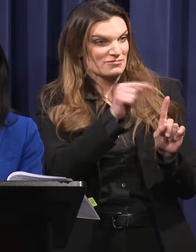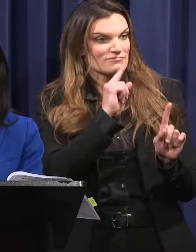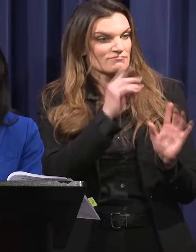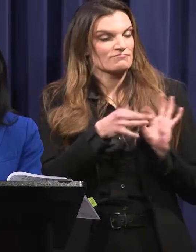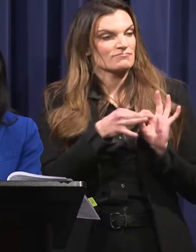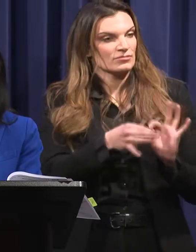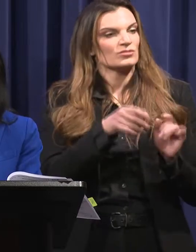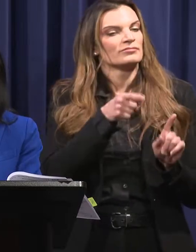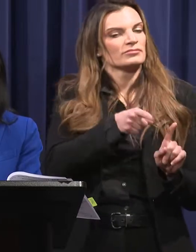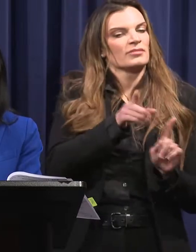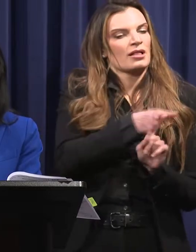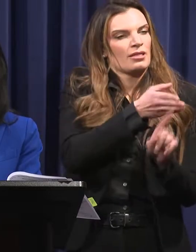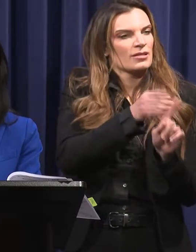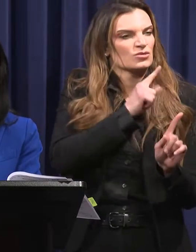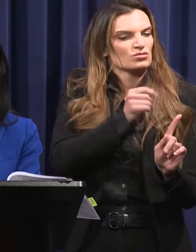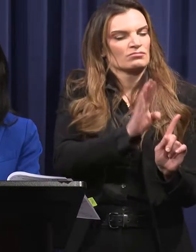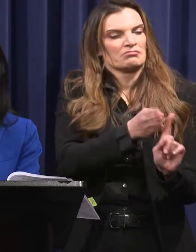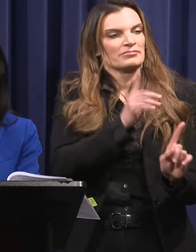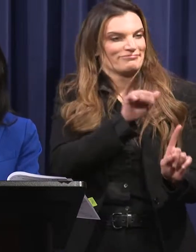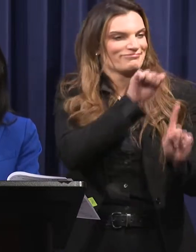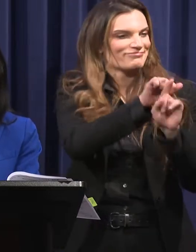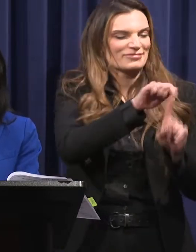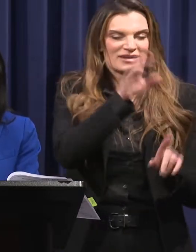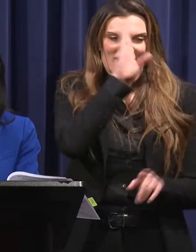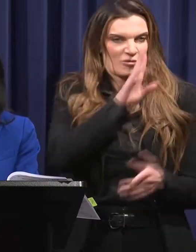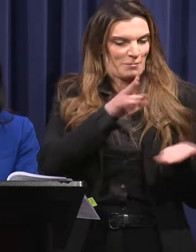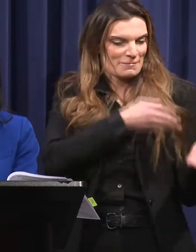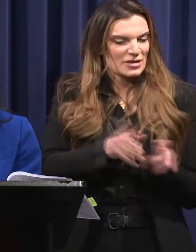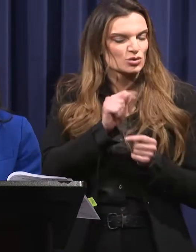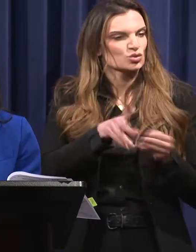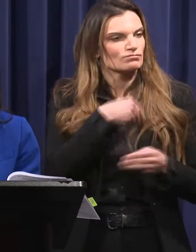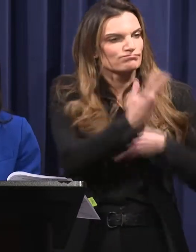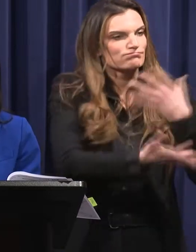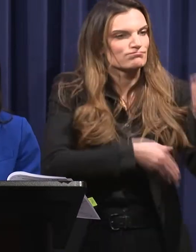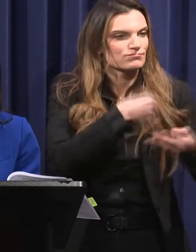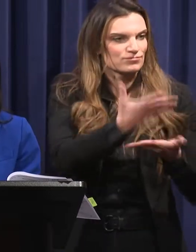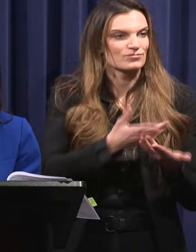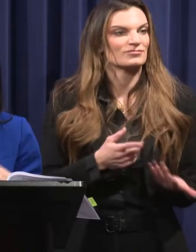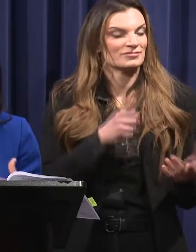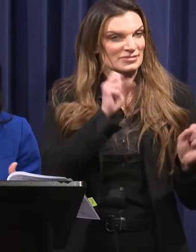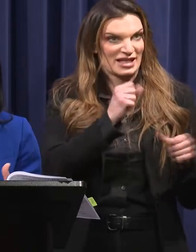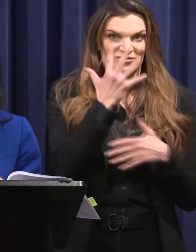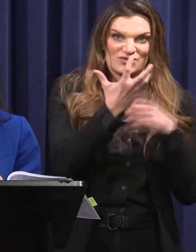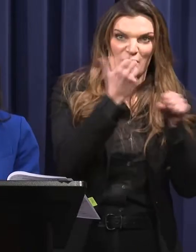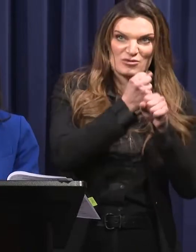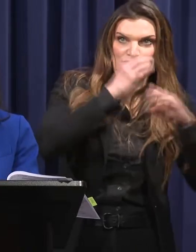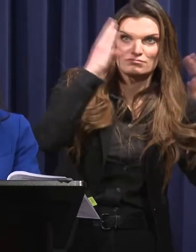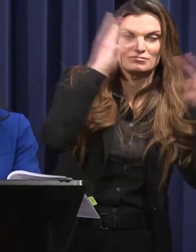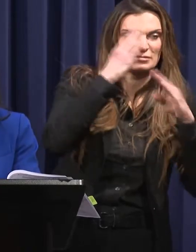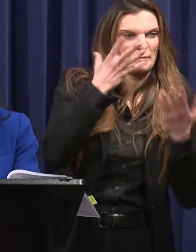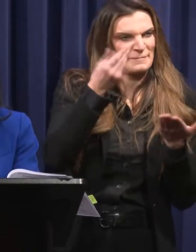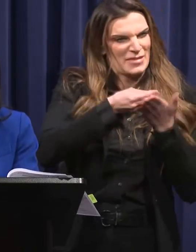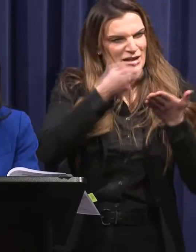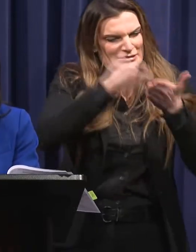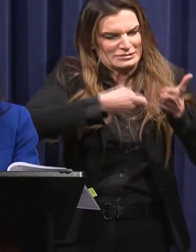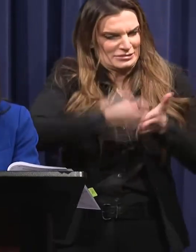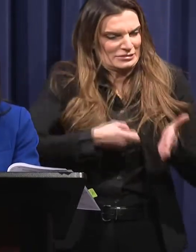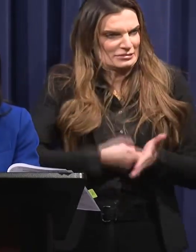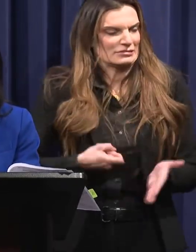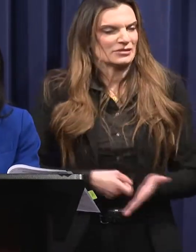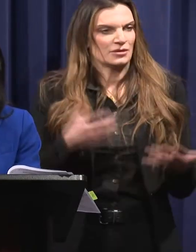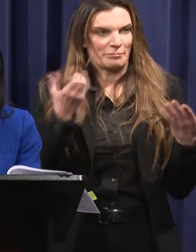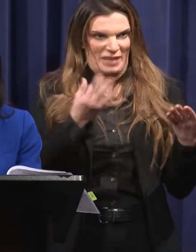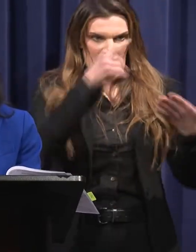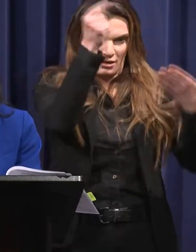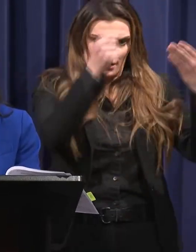pretenses, 1,000 or more but less than 20,000, a 5-year felony. Now, I'd like to spend a minute discussing the elements